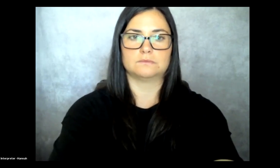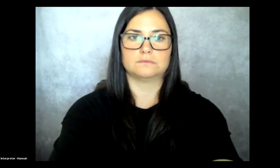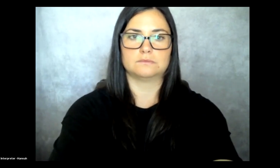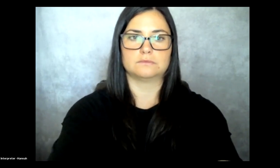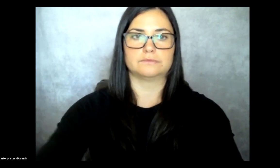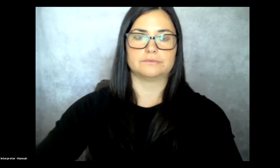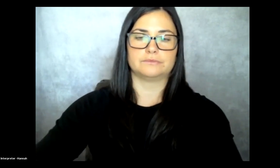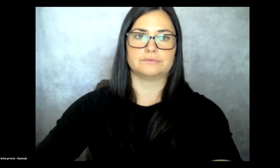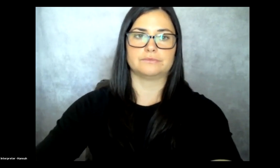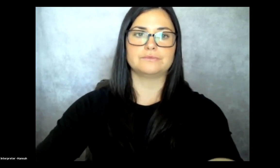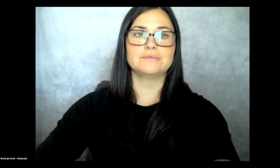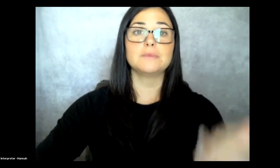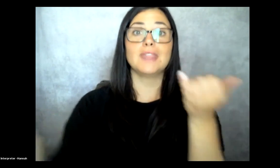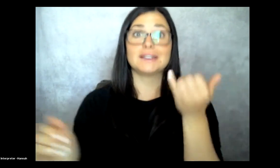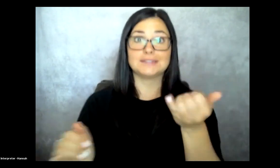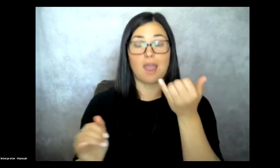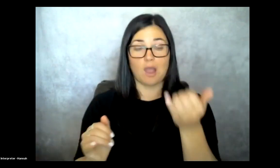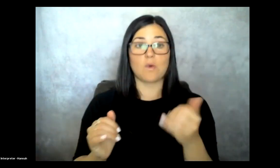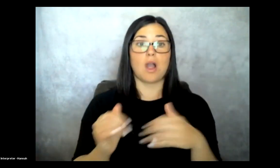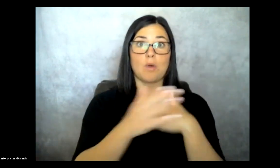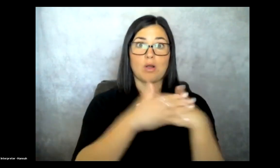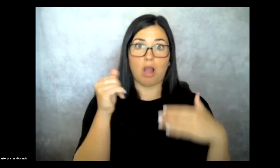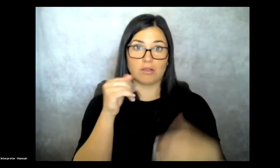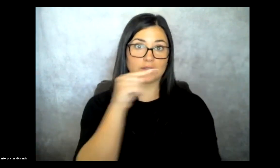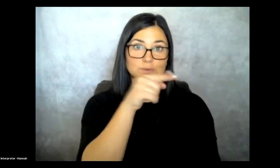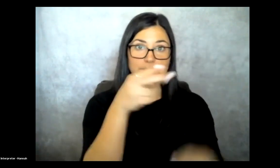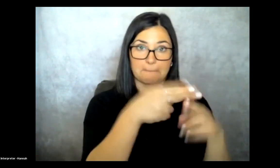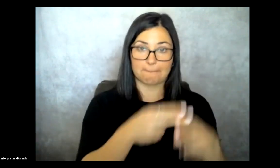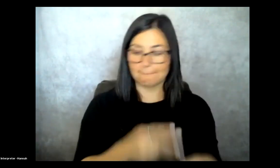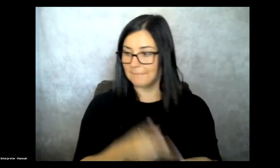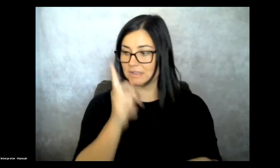All right, I'm going to start randomly calling on people to check in.